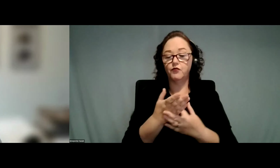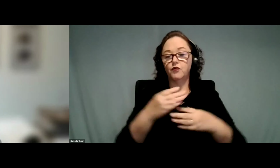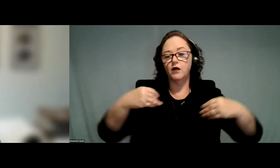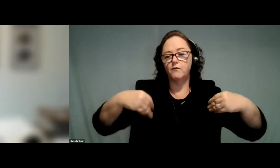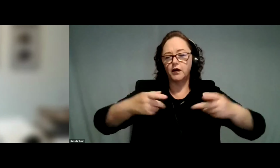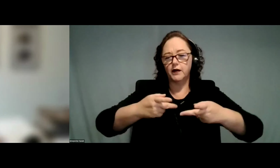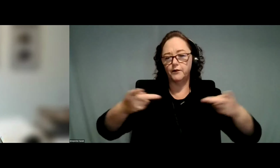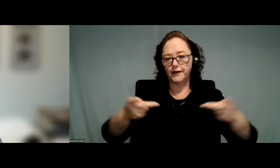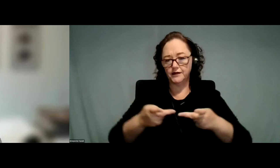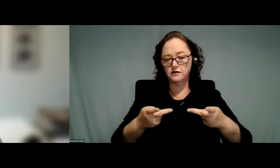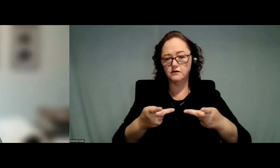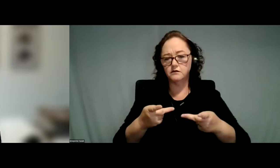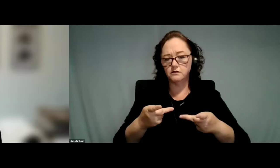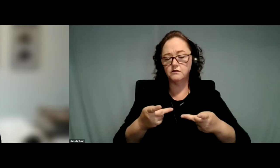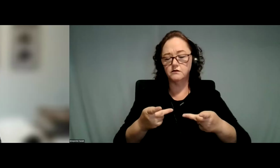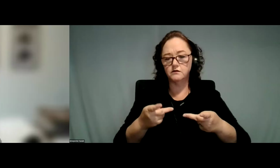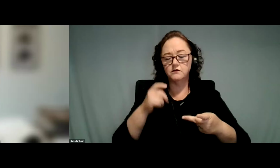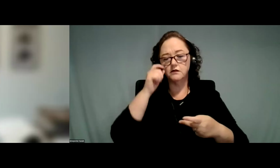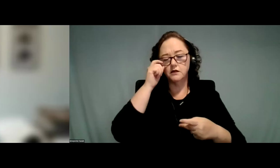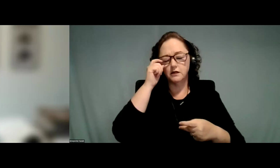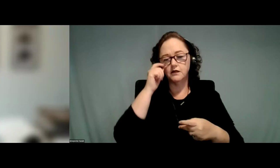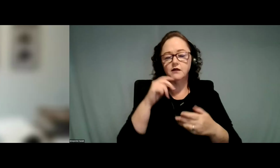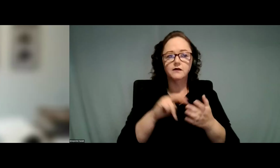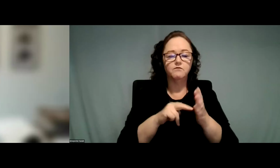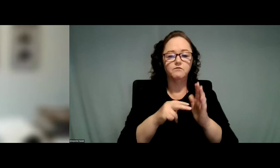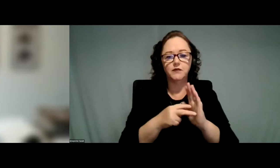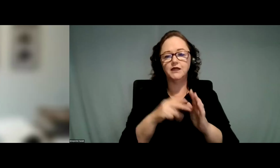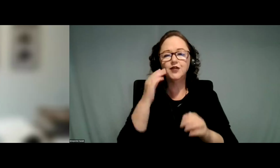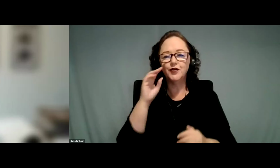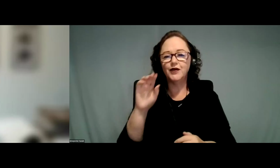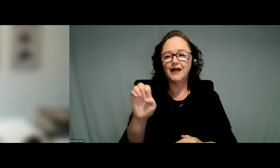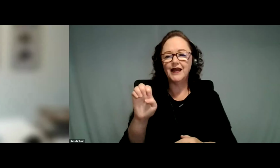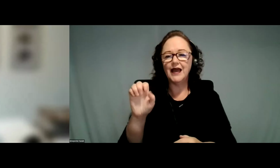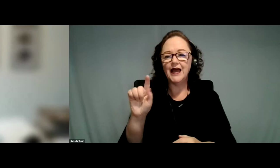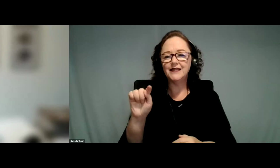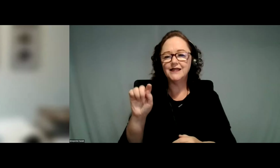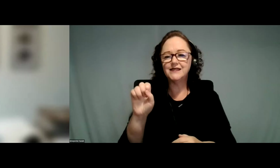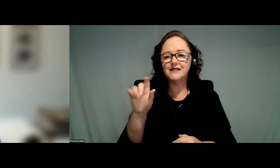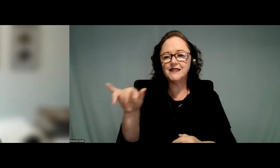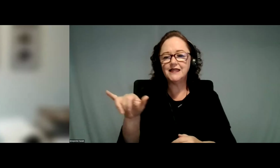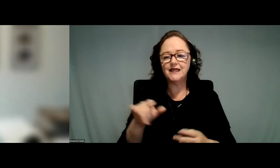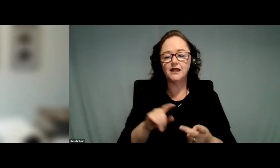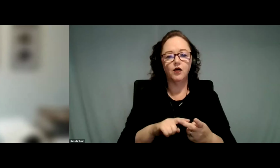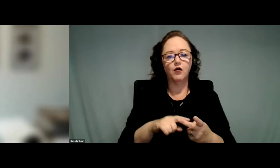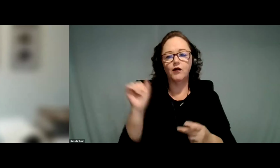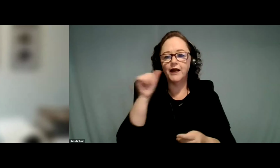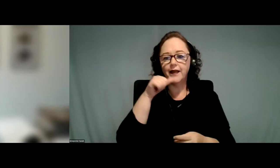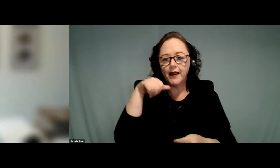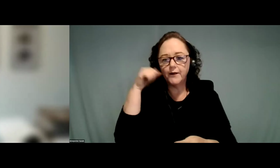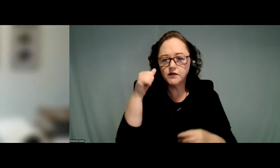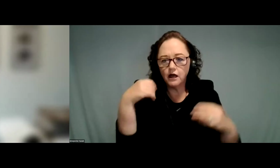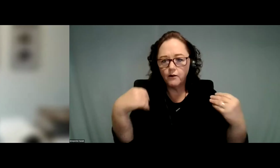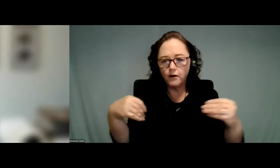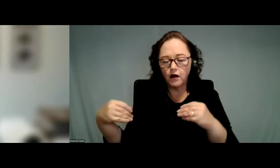too, but here I'm talking about the Etsy's of the world, the Amazon marketplaces of the world, not